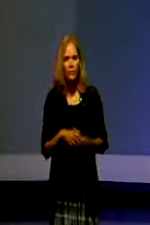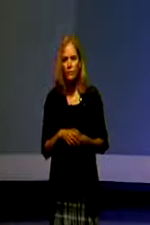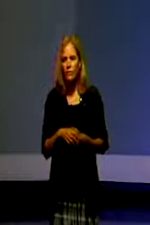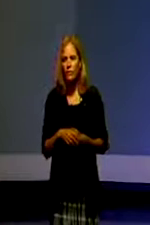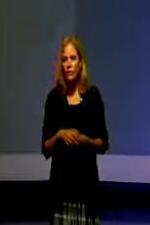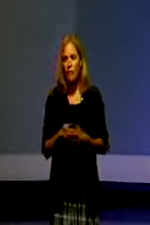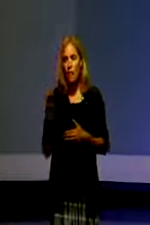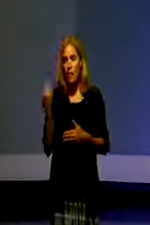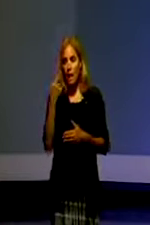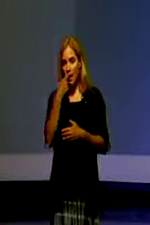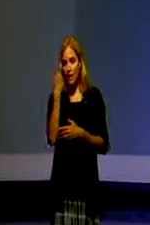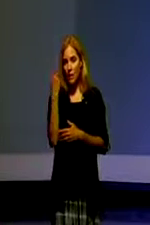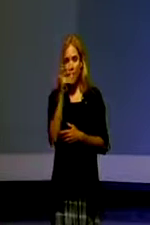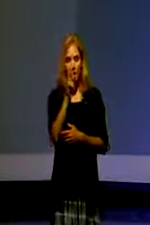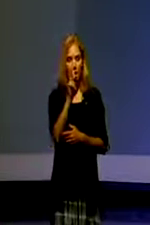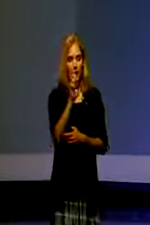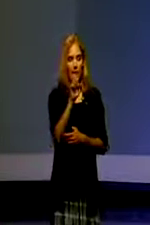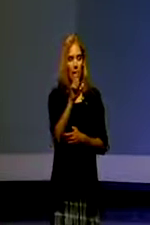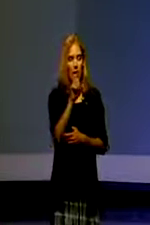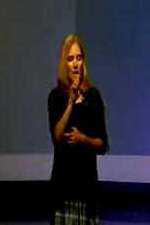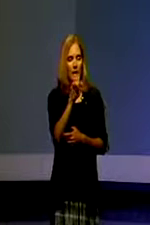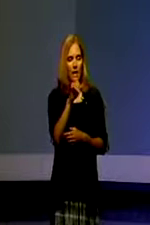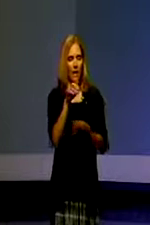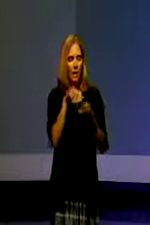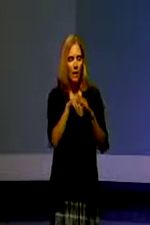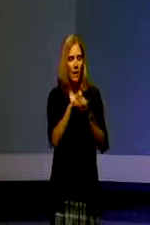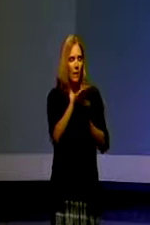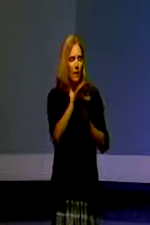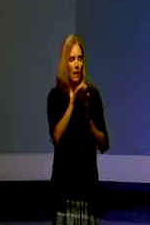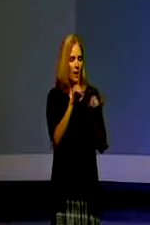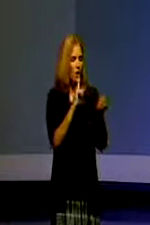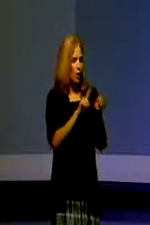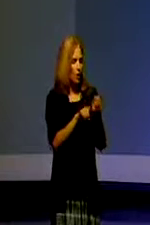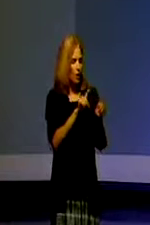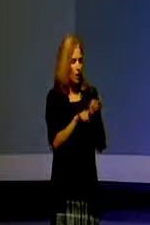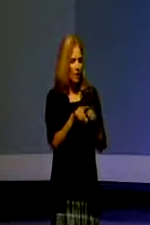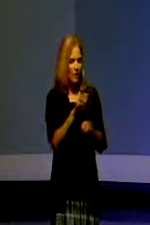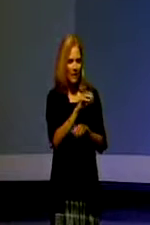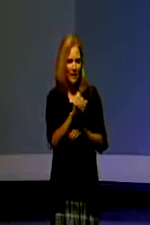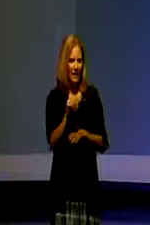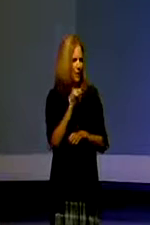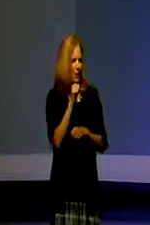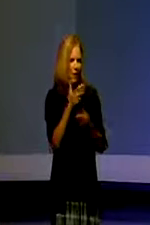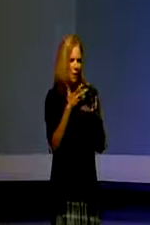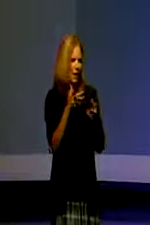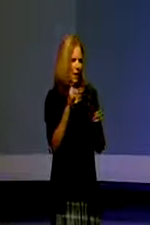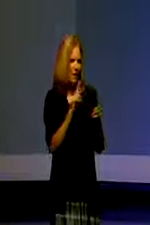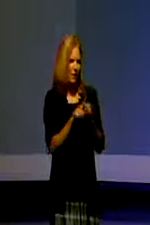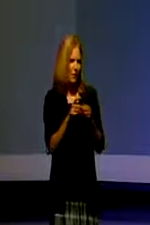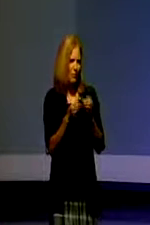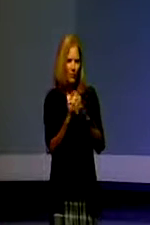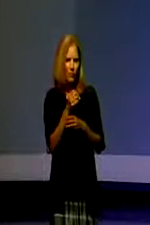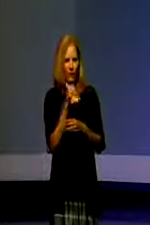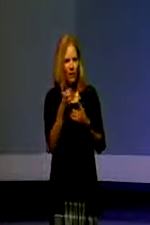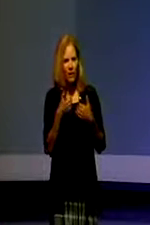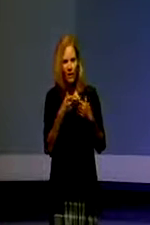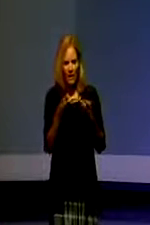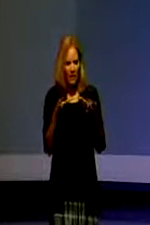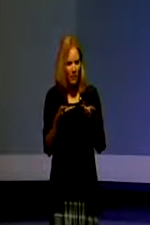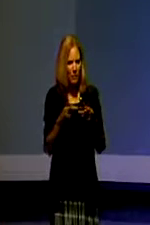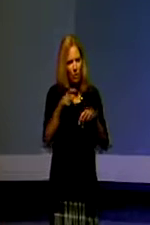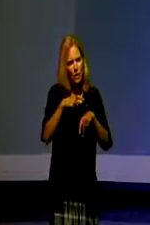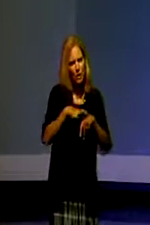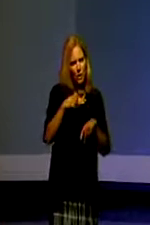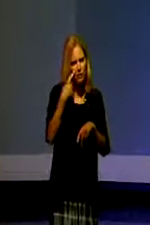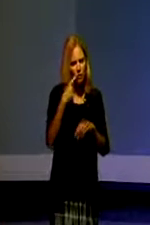last summer, Kelsey planted some cucumber seeds. And we don't do a lot of planting. We really don't have a space or really the